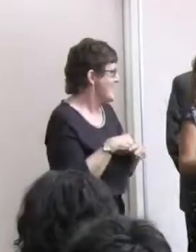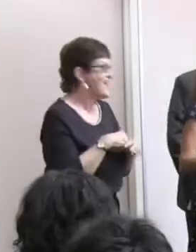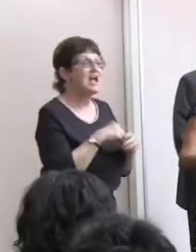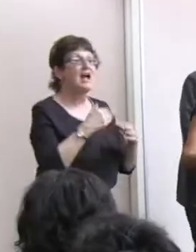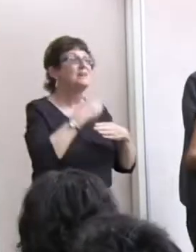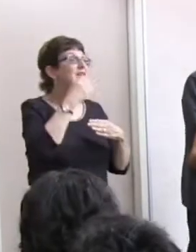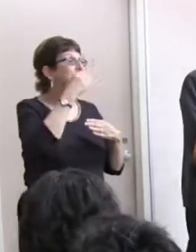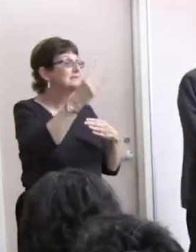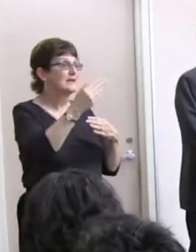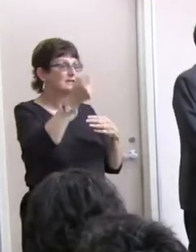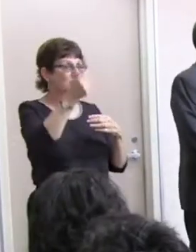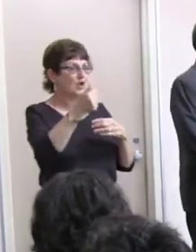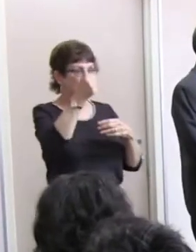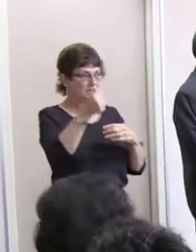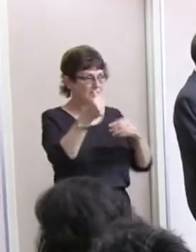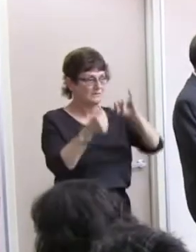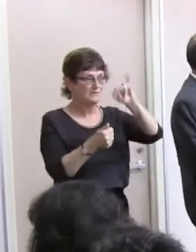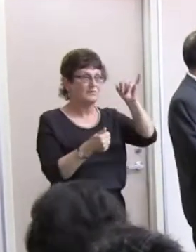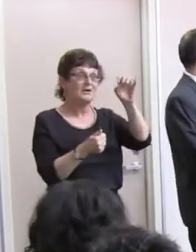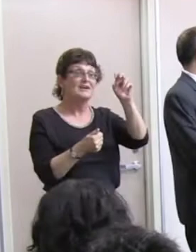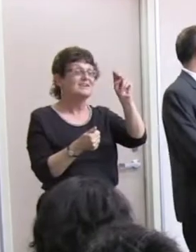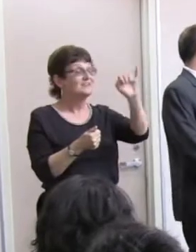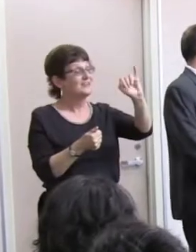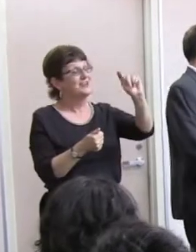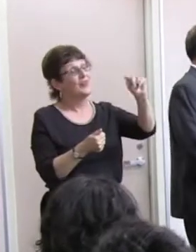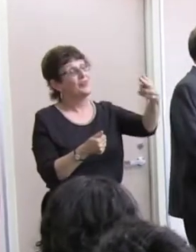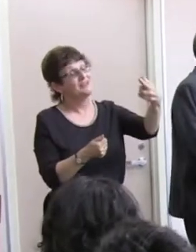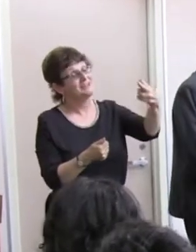The next scholarship goes to Jenithursday Miller.